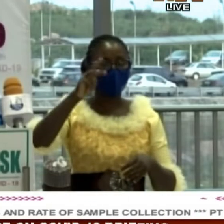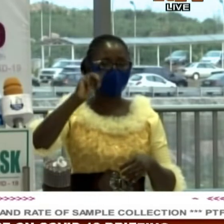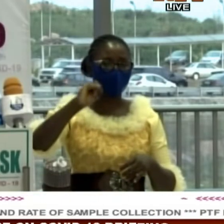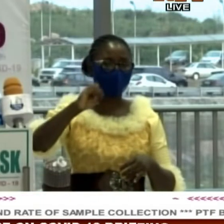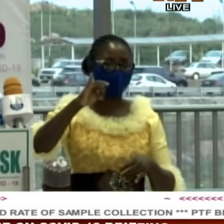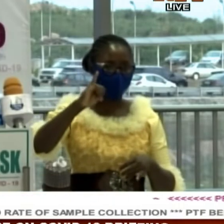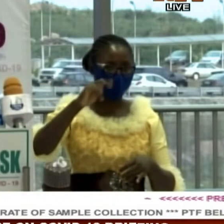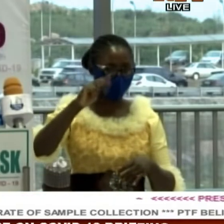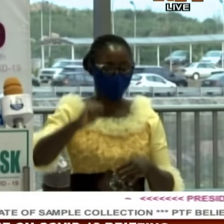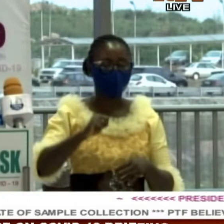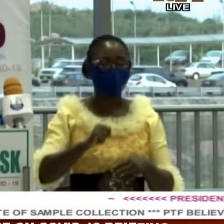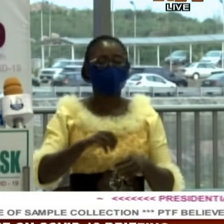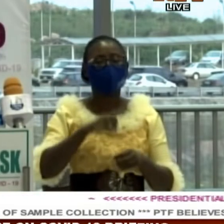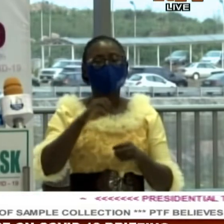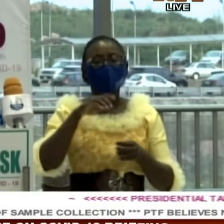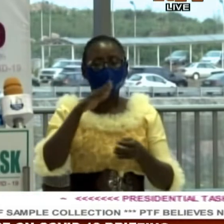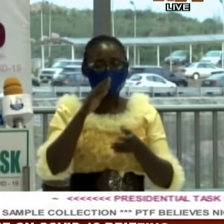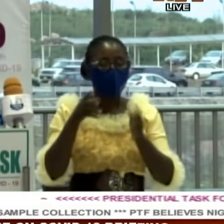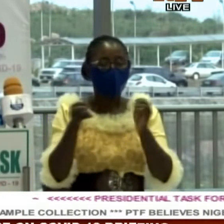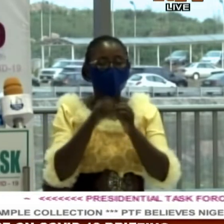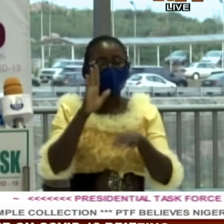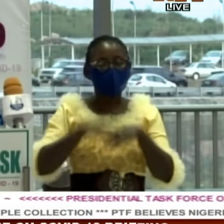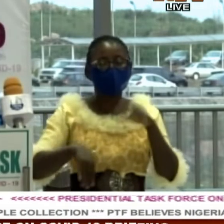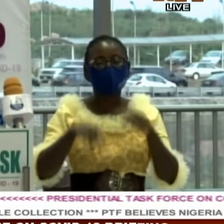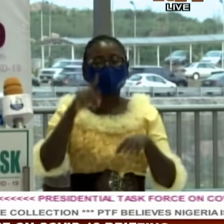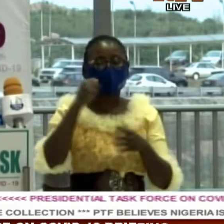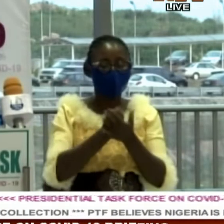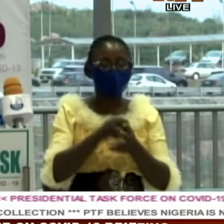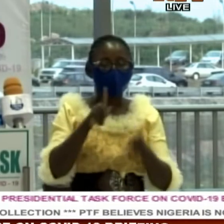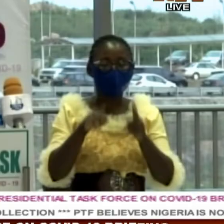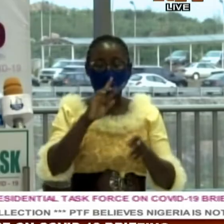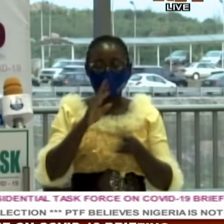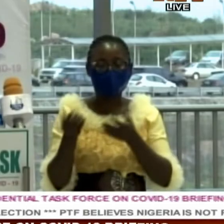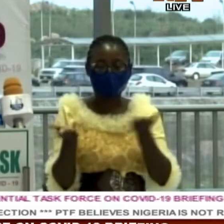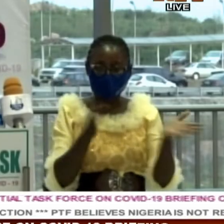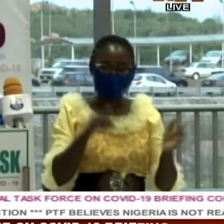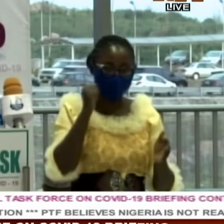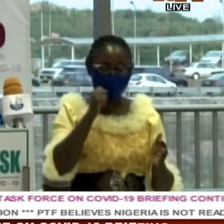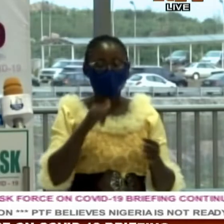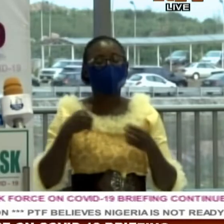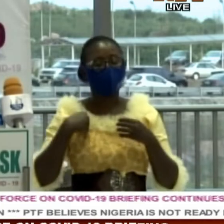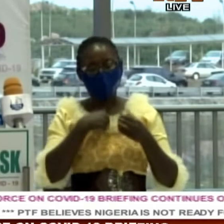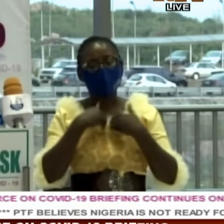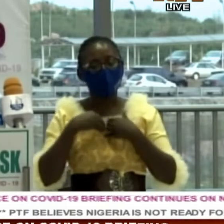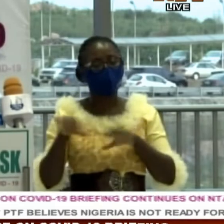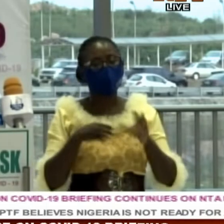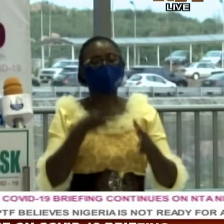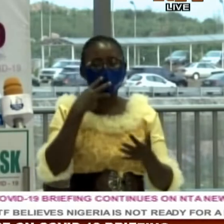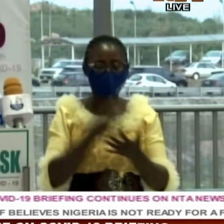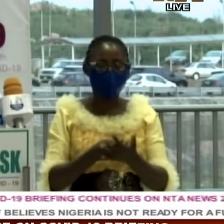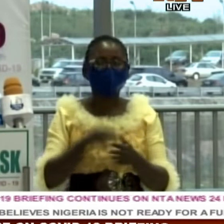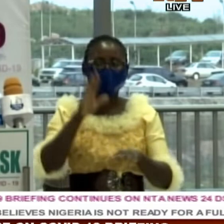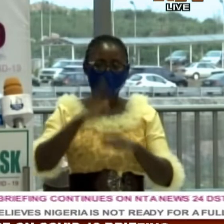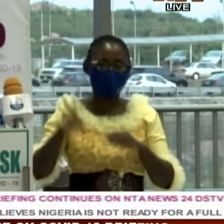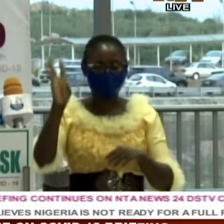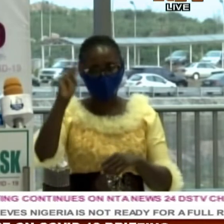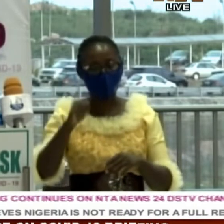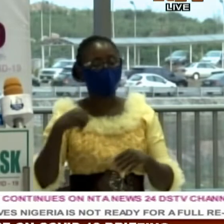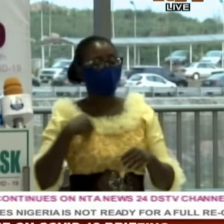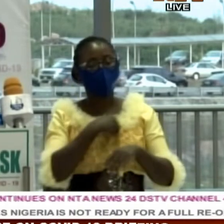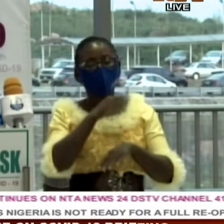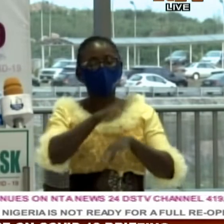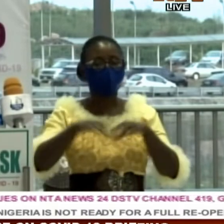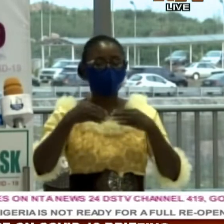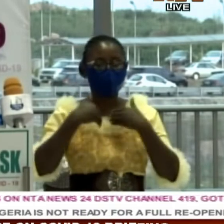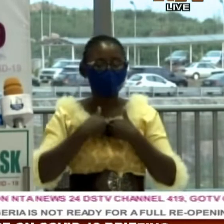people, and we're still talking about 1,000. I think we've done very well to fight this disease. So they wouldn't have any reason whatsoever